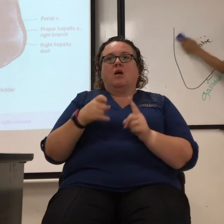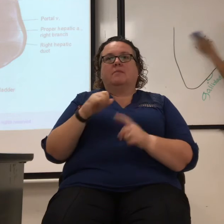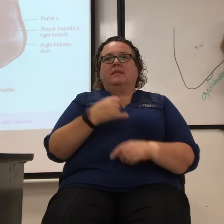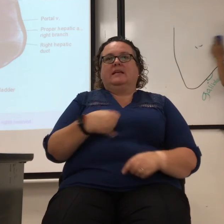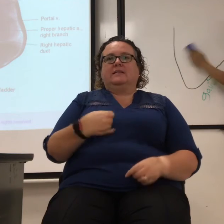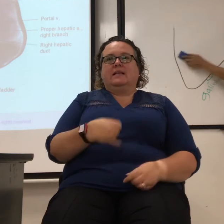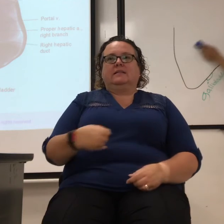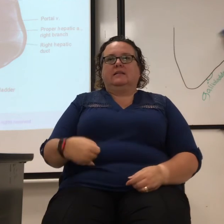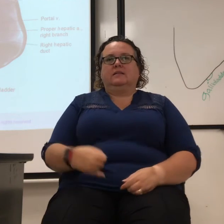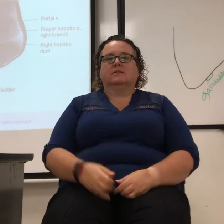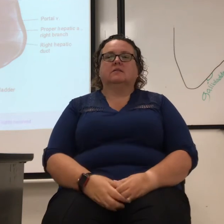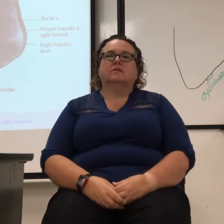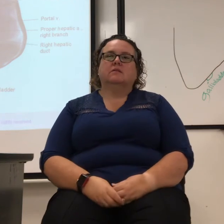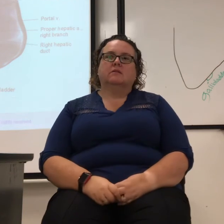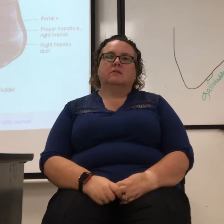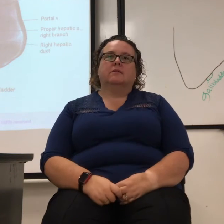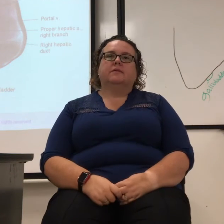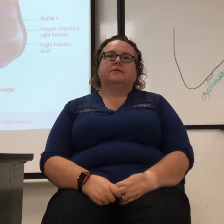intestines.